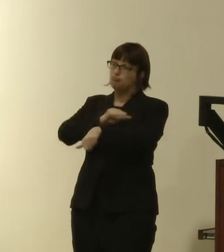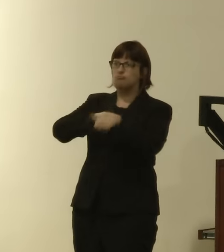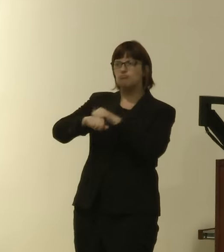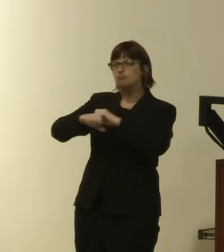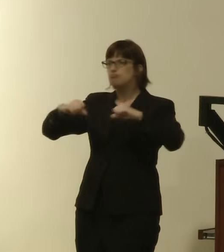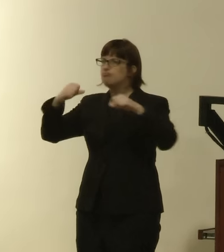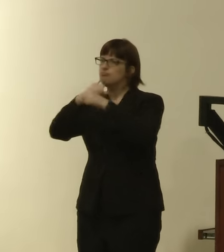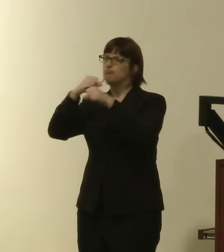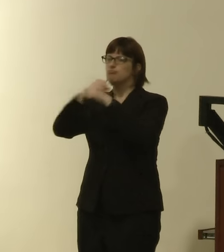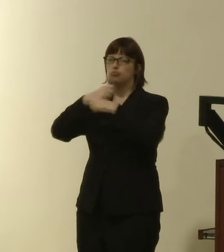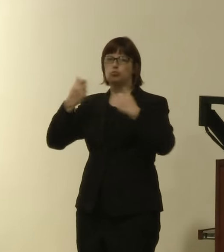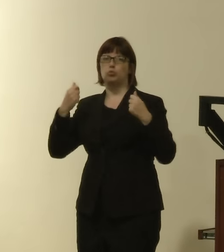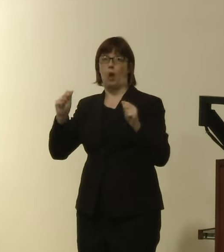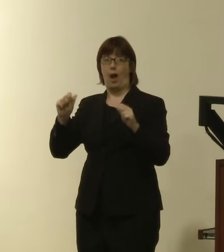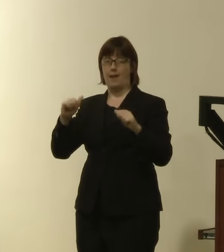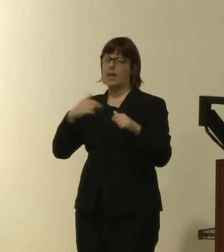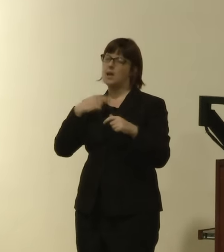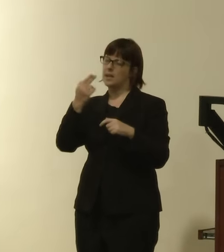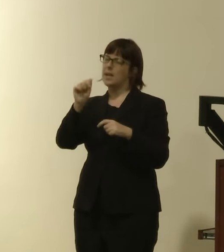call it heroism.